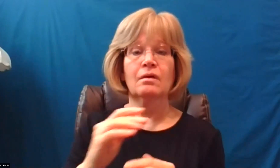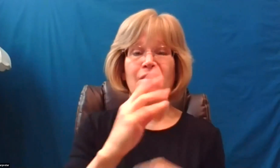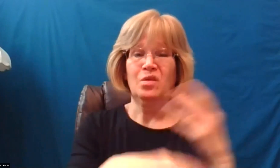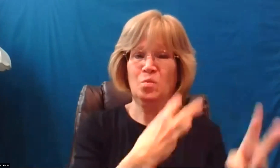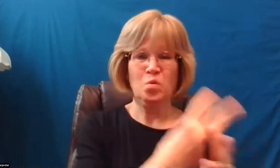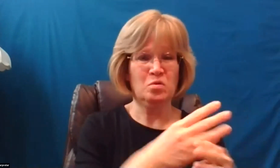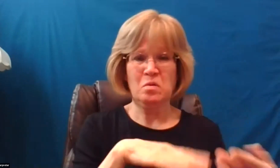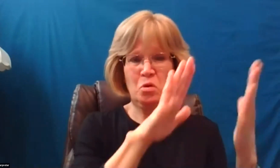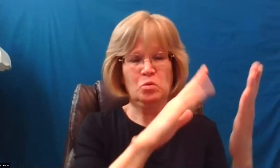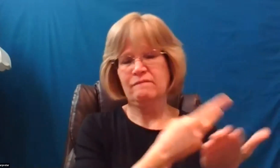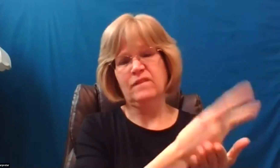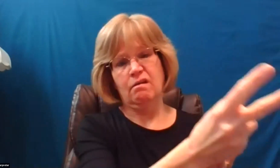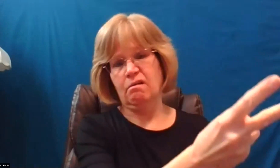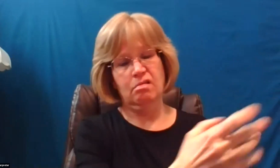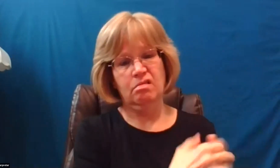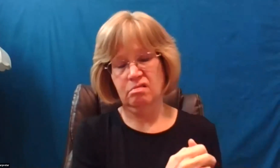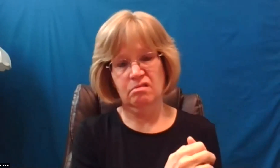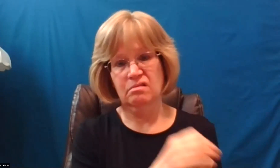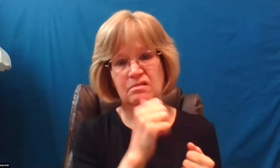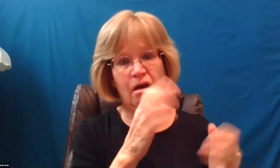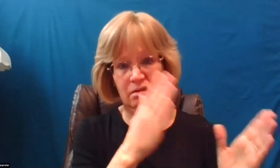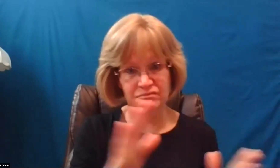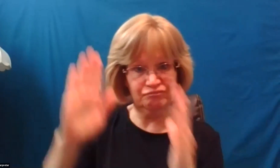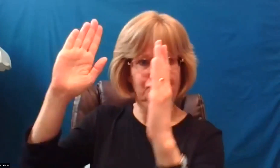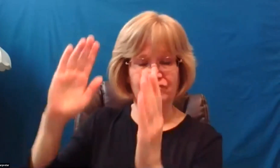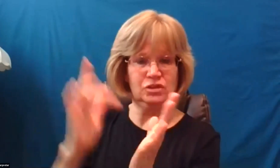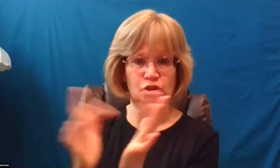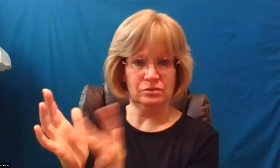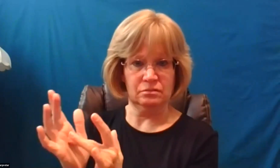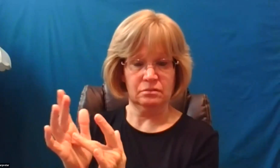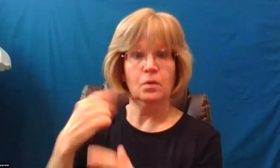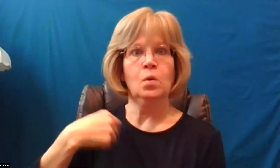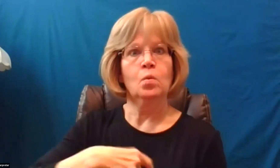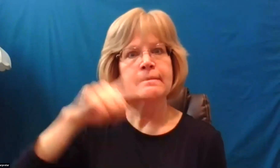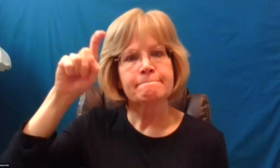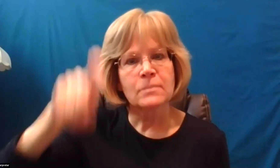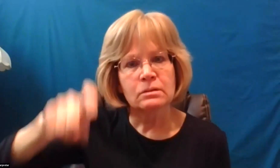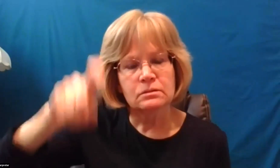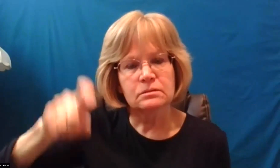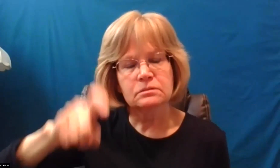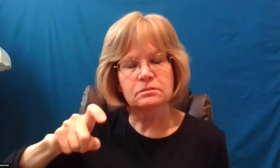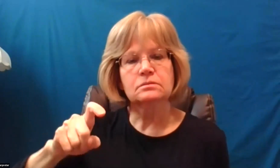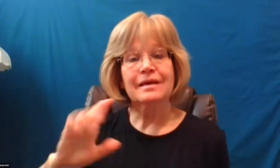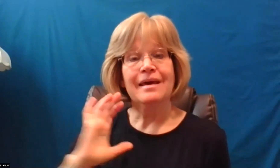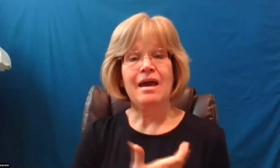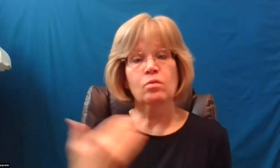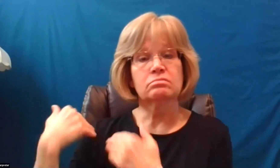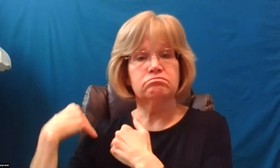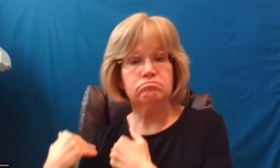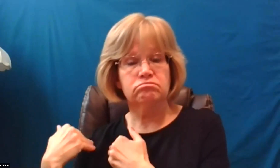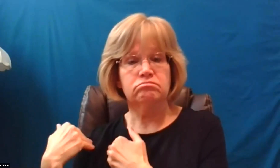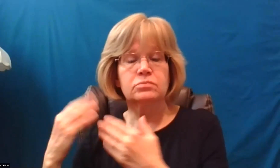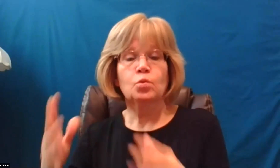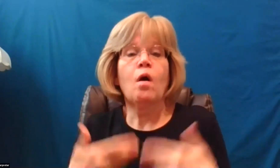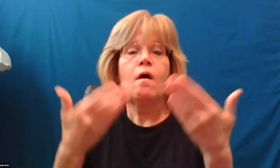approach is not doing that. So we disciples must. It's incumbent upon us to